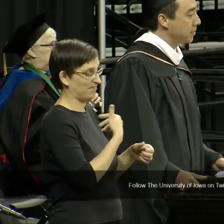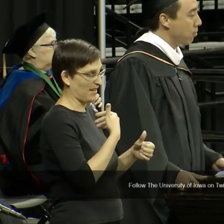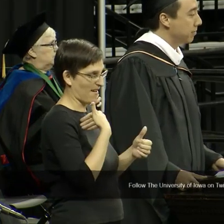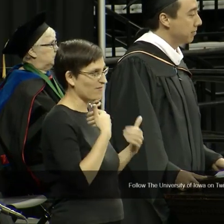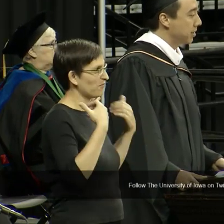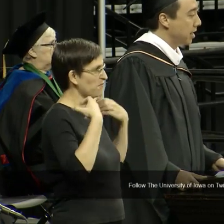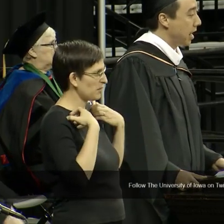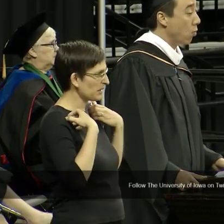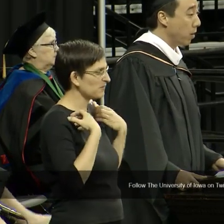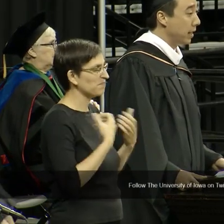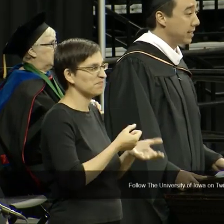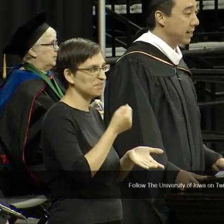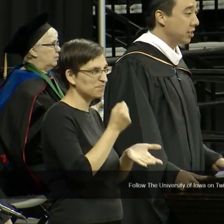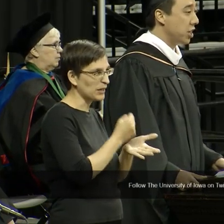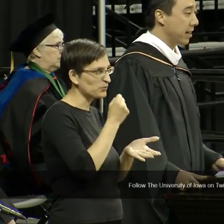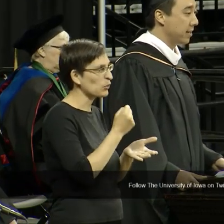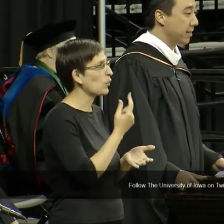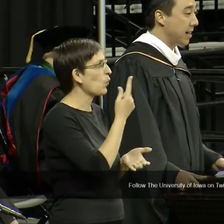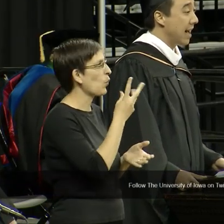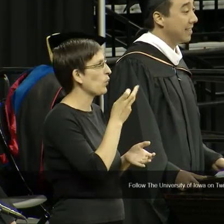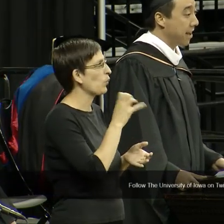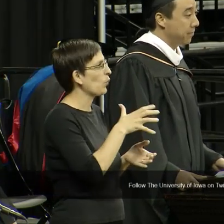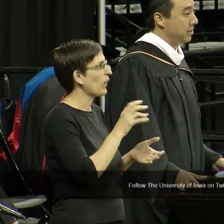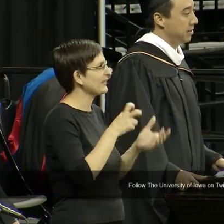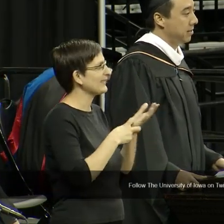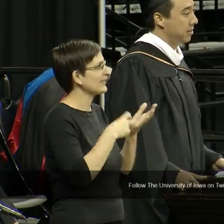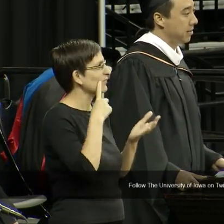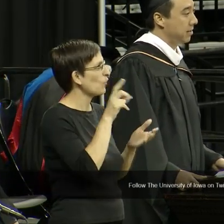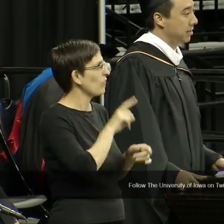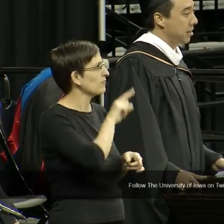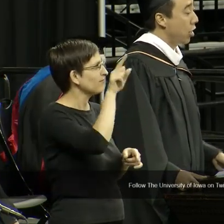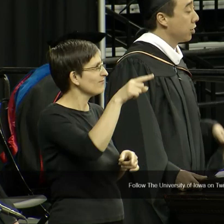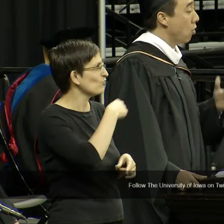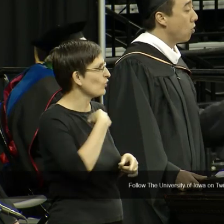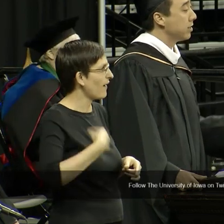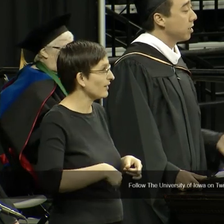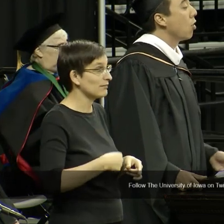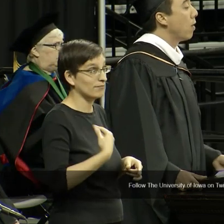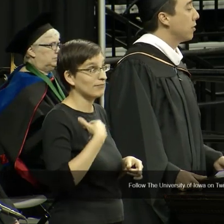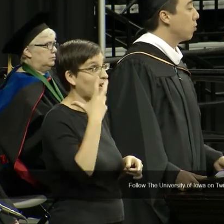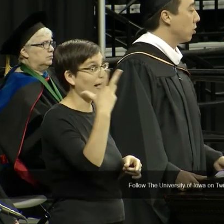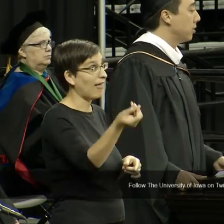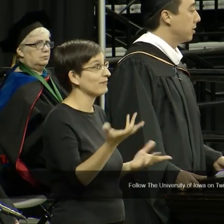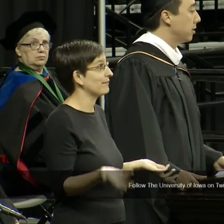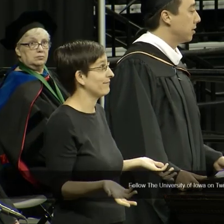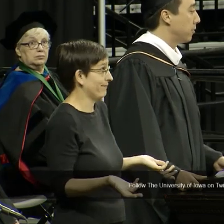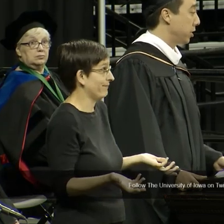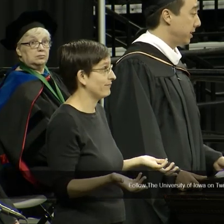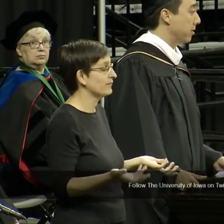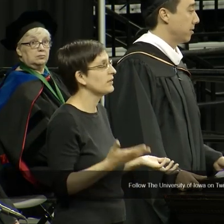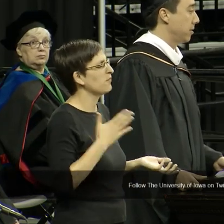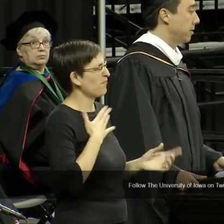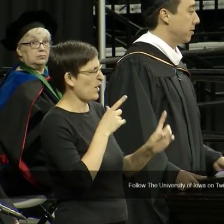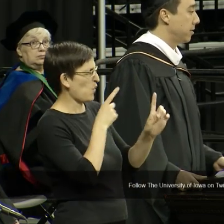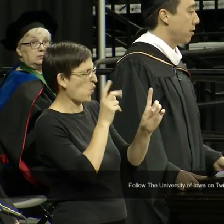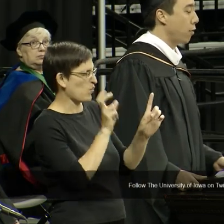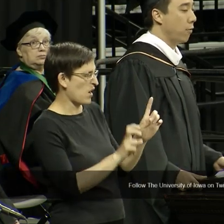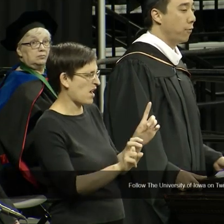virgin passport, and a one-way ticket to China, I left. The goal was to go around the world for a